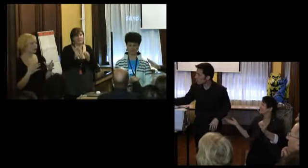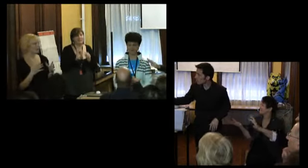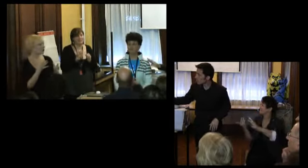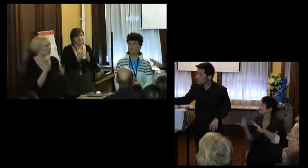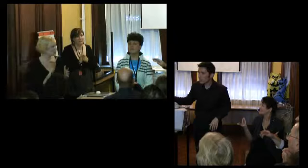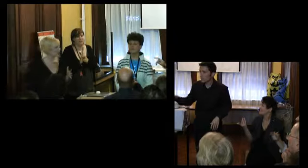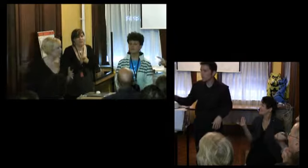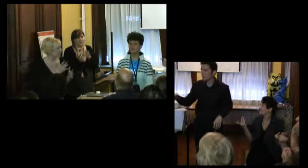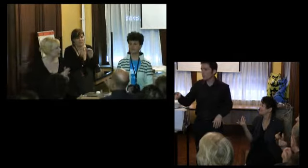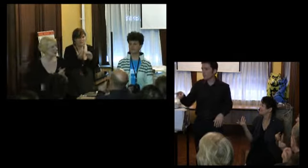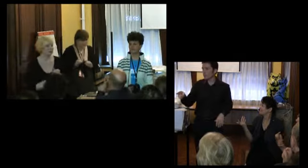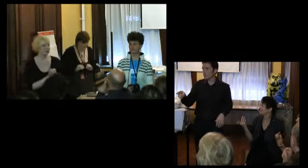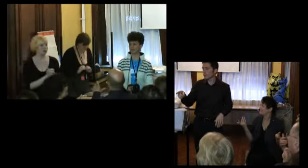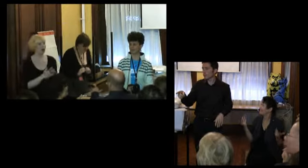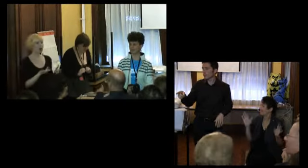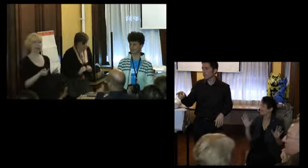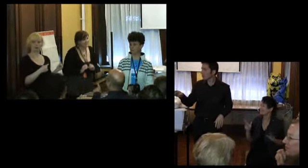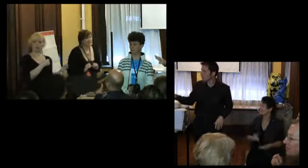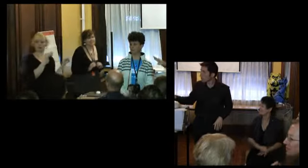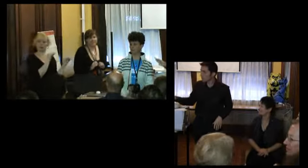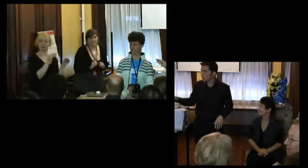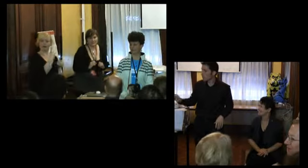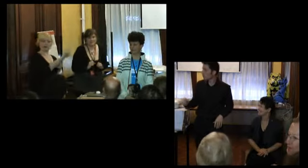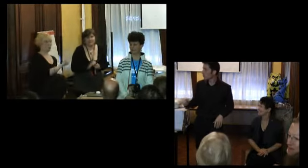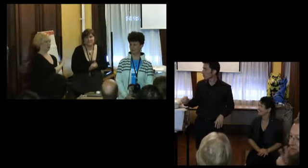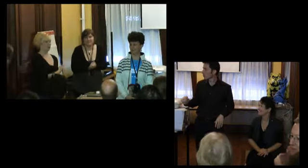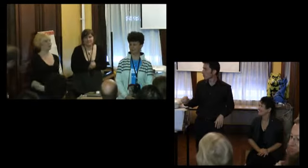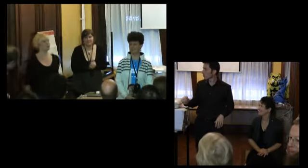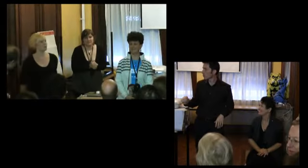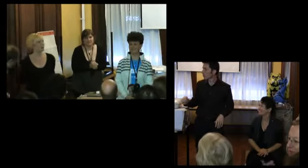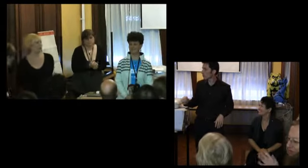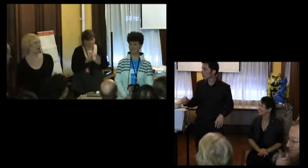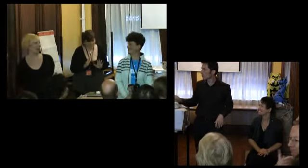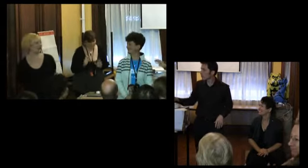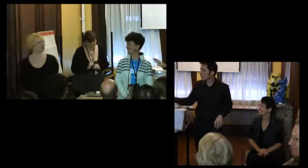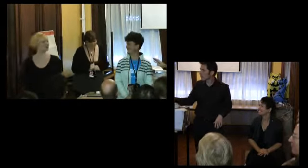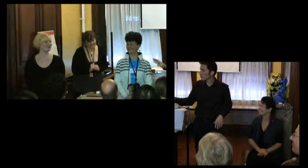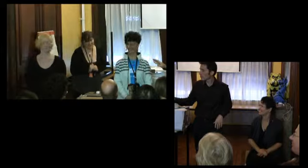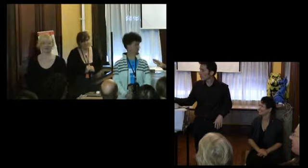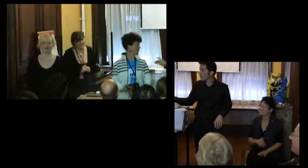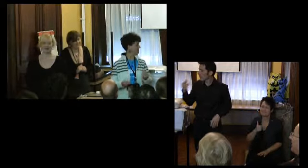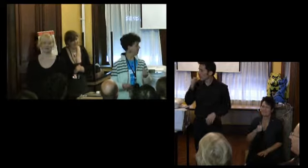will translate into English just right after. Yes, so slow.